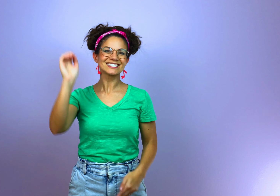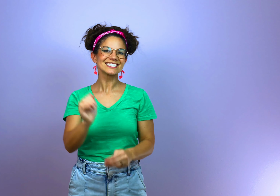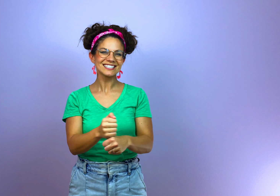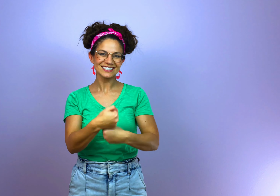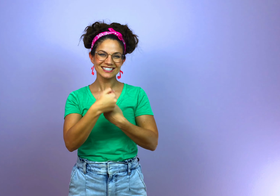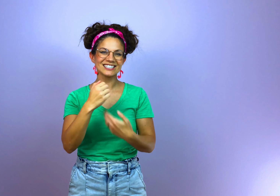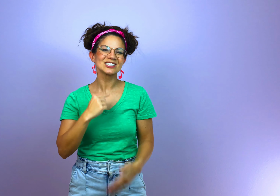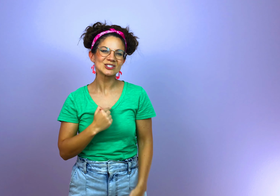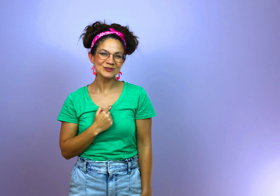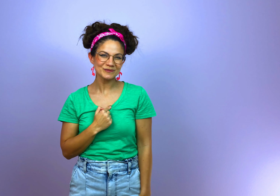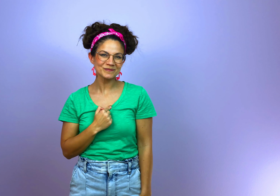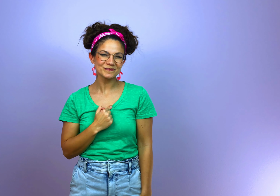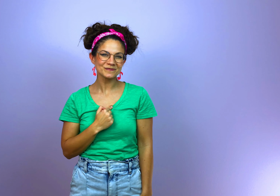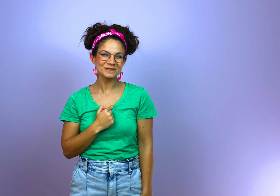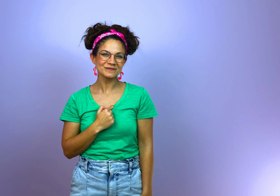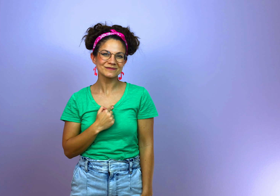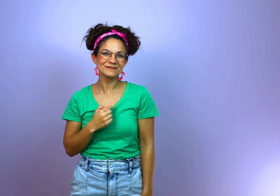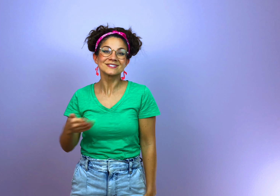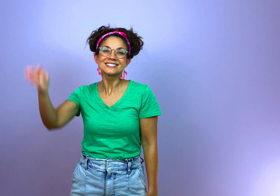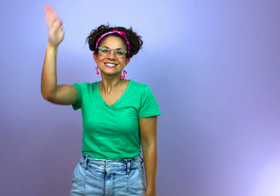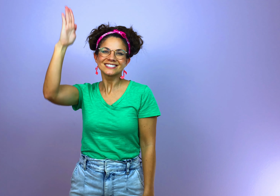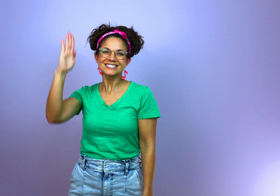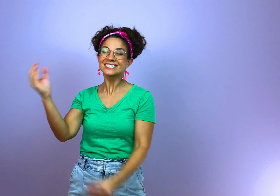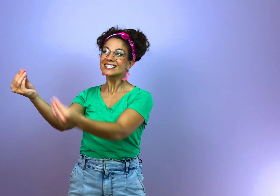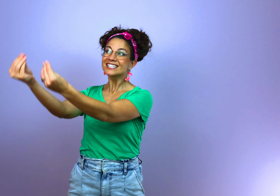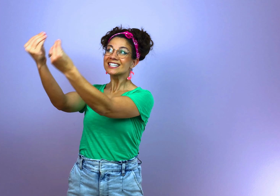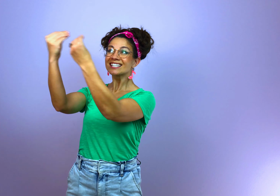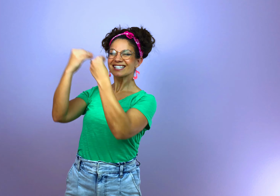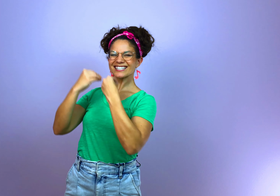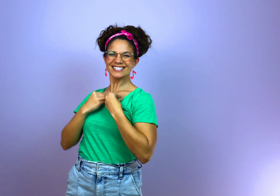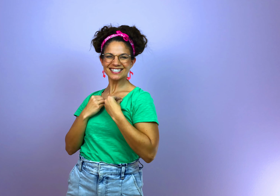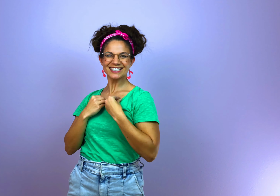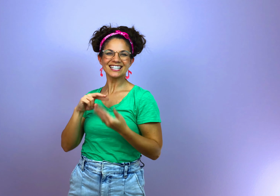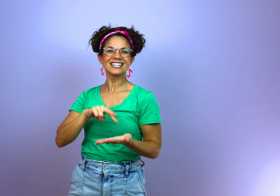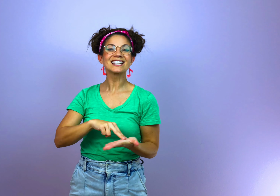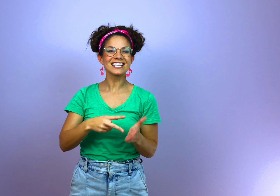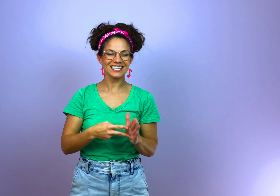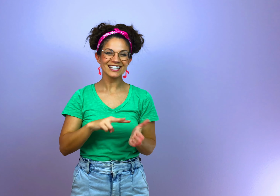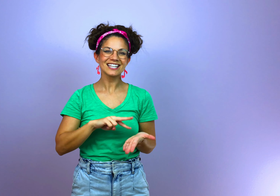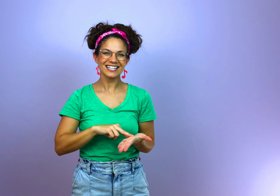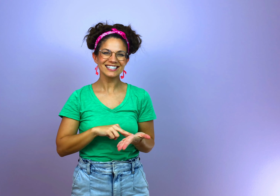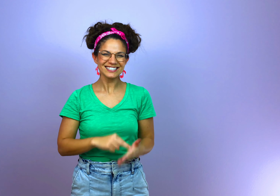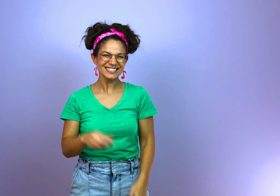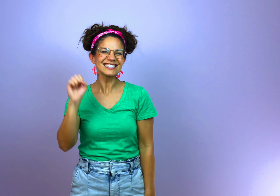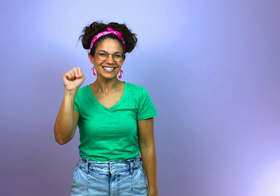created me God has a purpose that's for me specifically